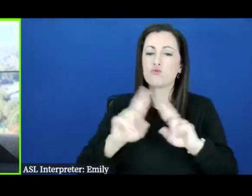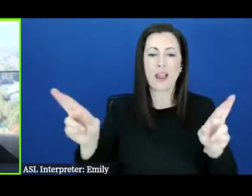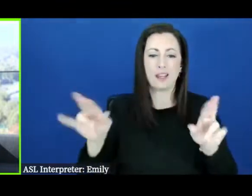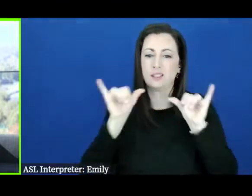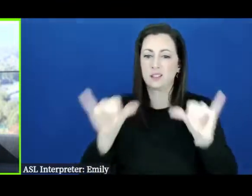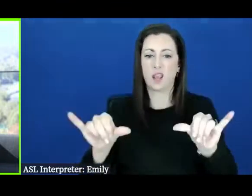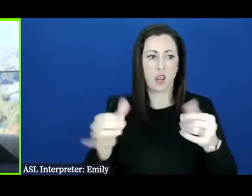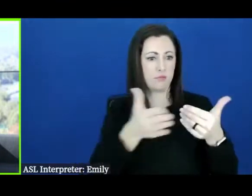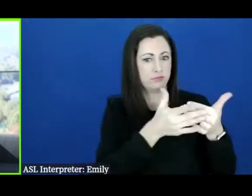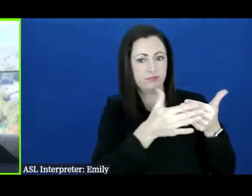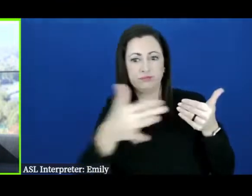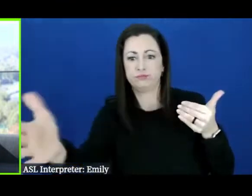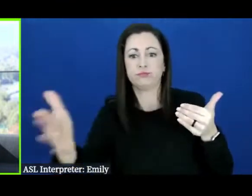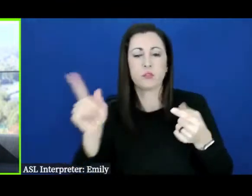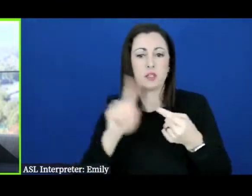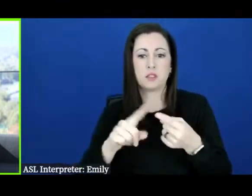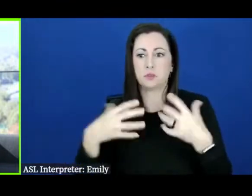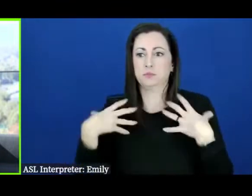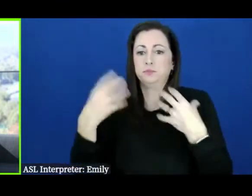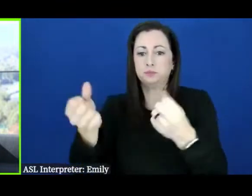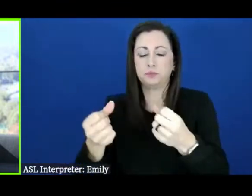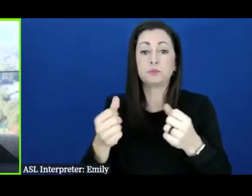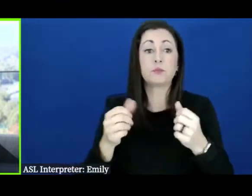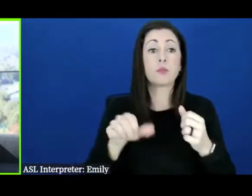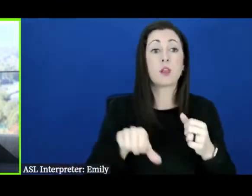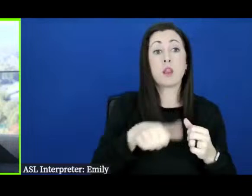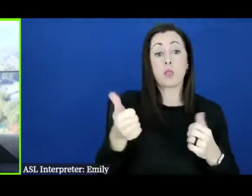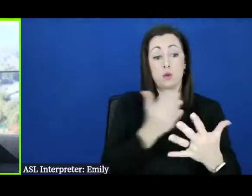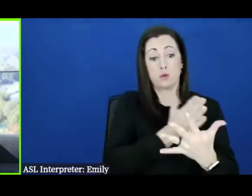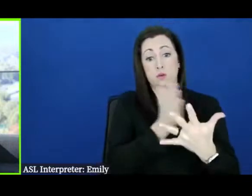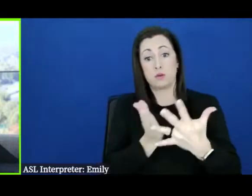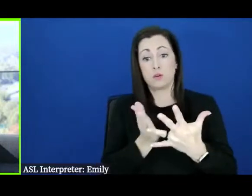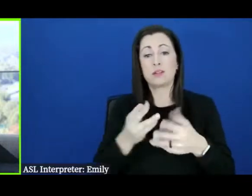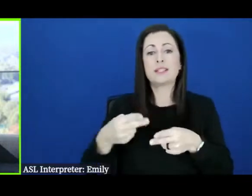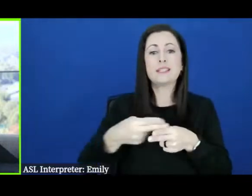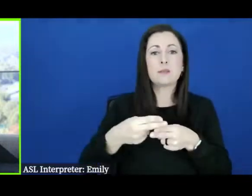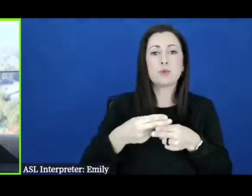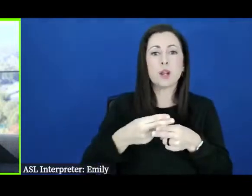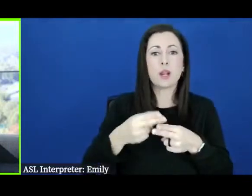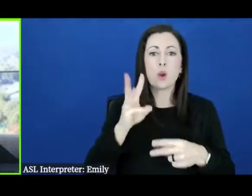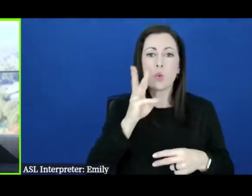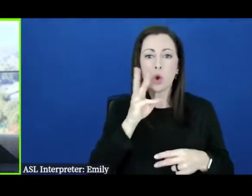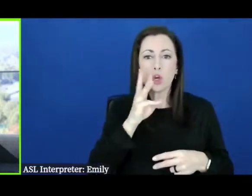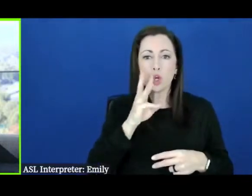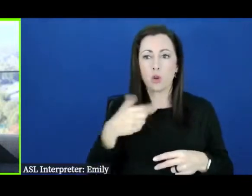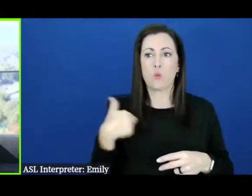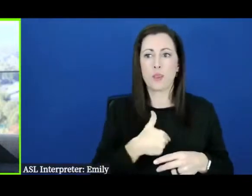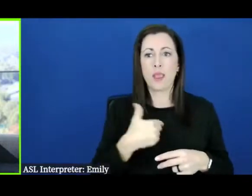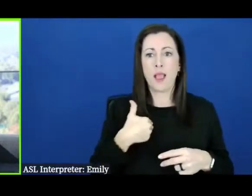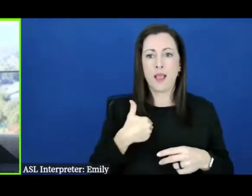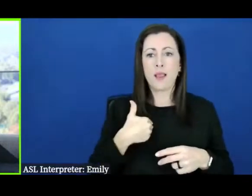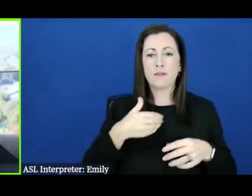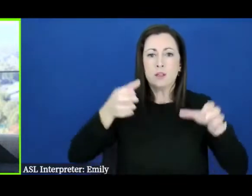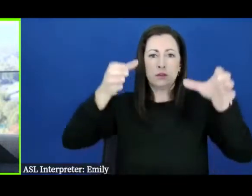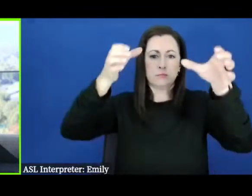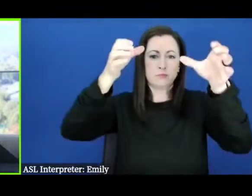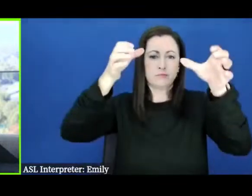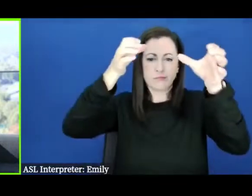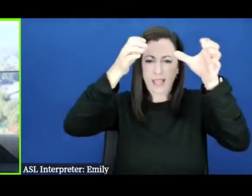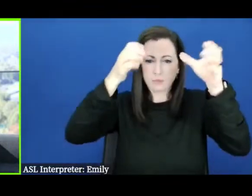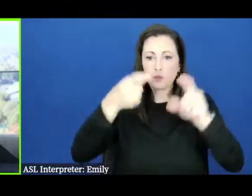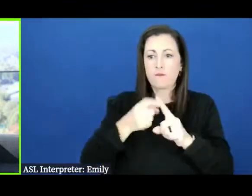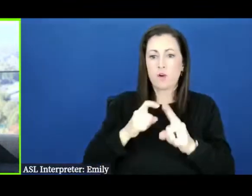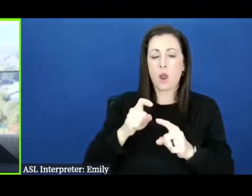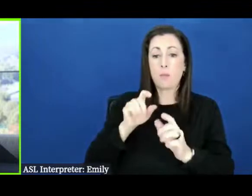duration. There's also another mission of temporary water. We got a team of experts from New Orleans district who